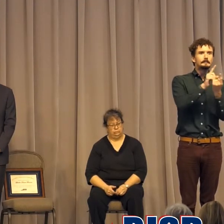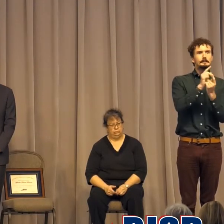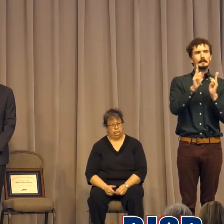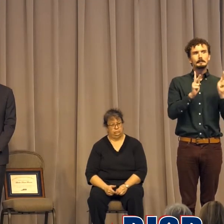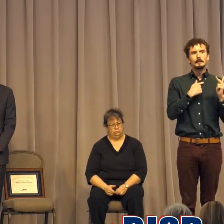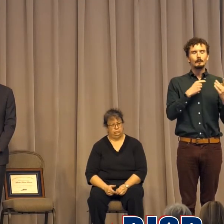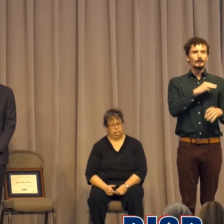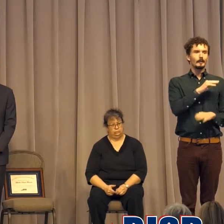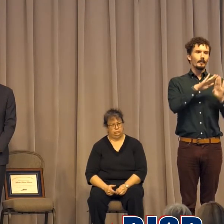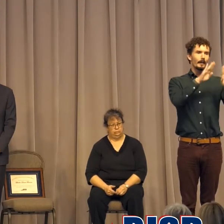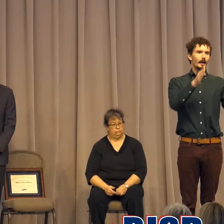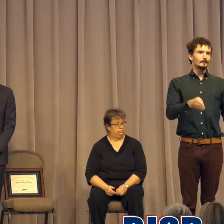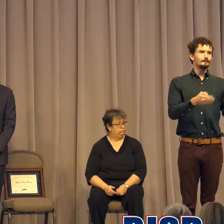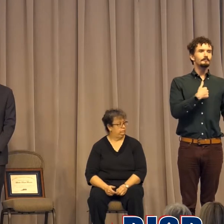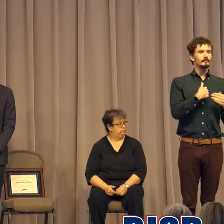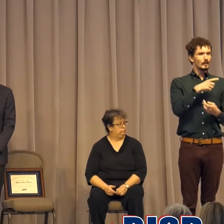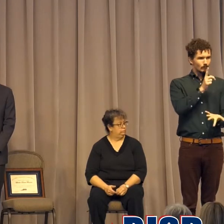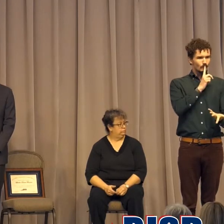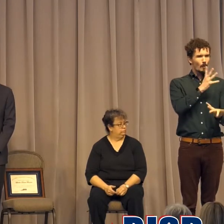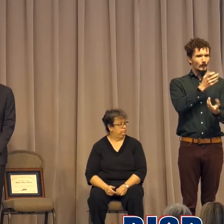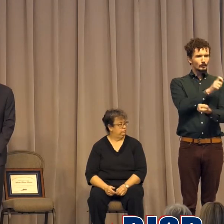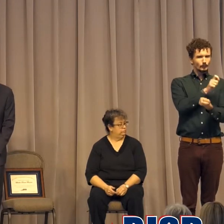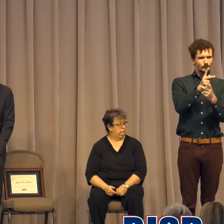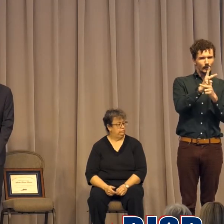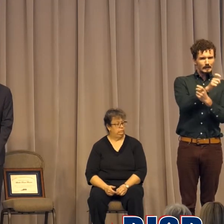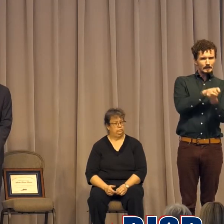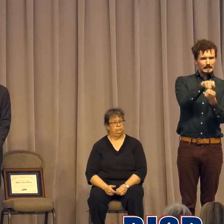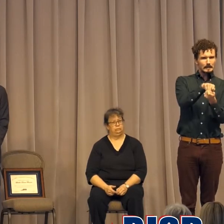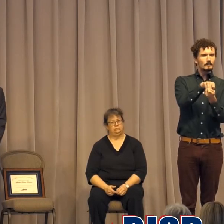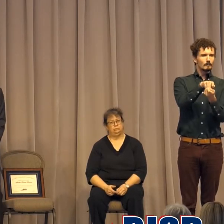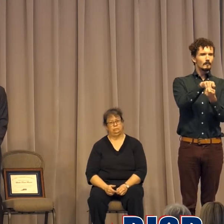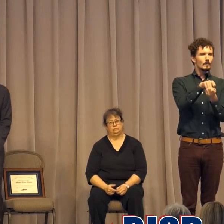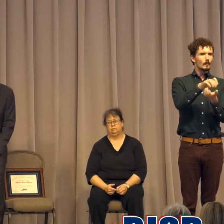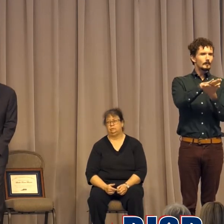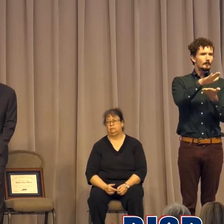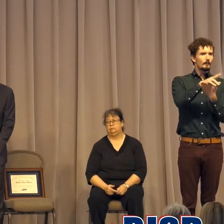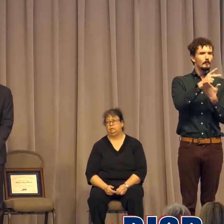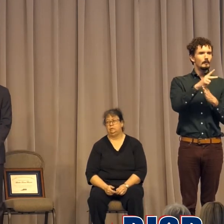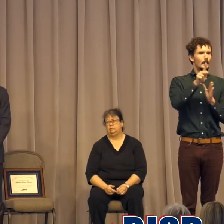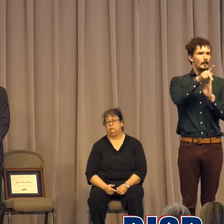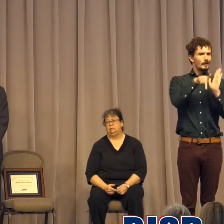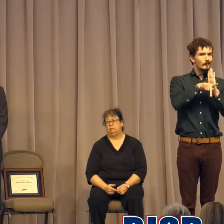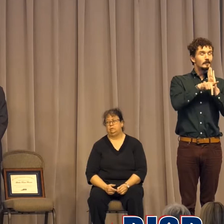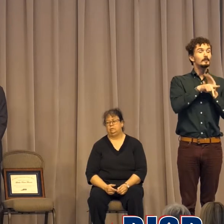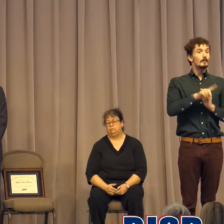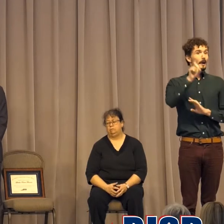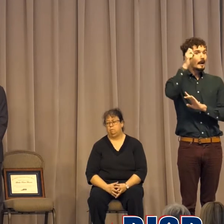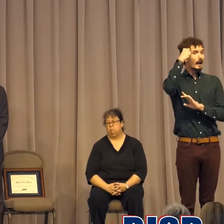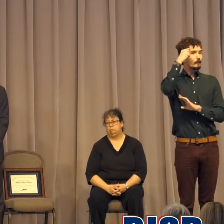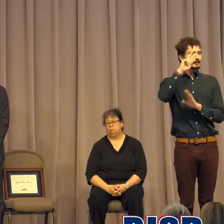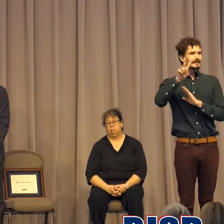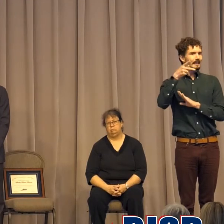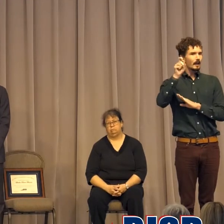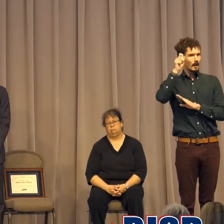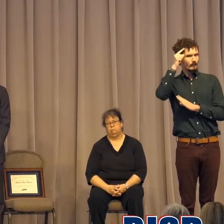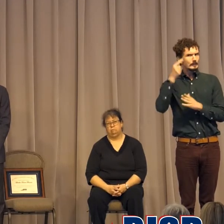consensus for specific education policies. He negotiated with Lieutenant Governor and Governor to achieve the goals of